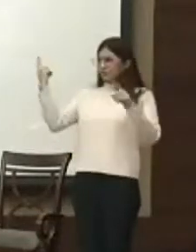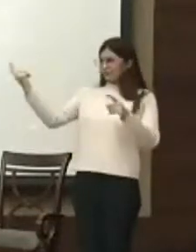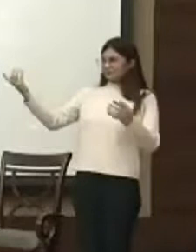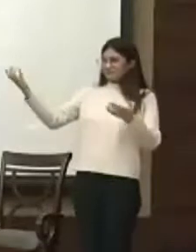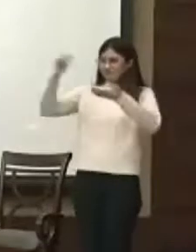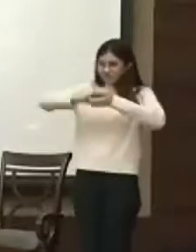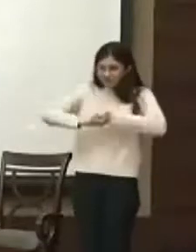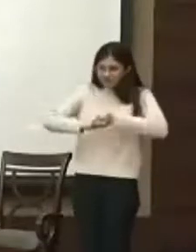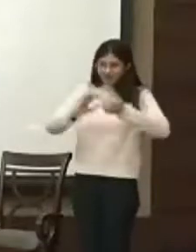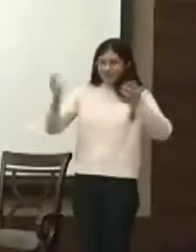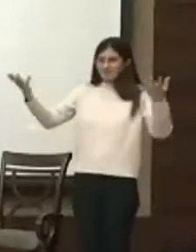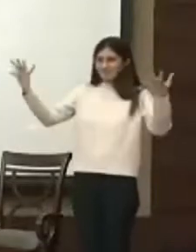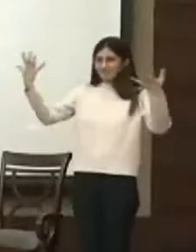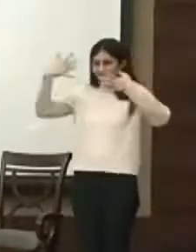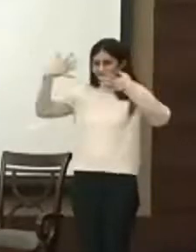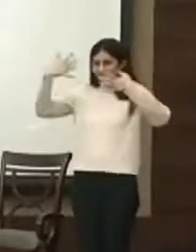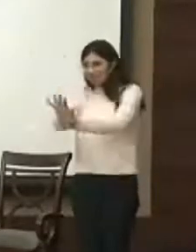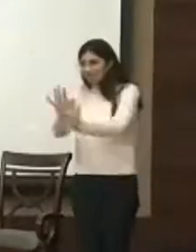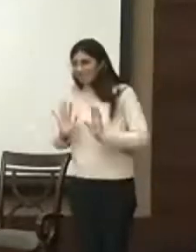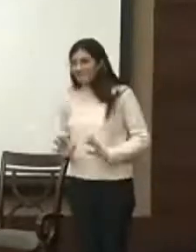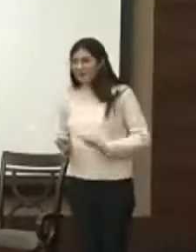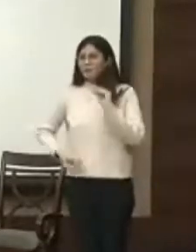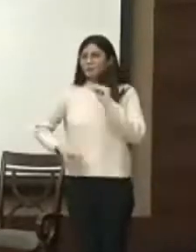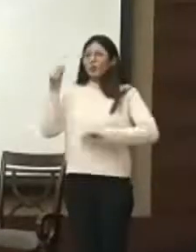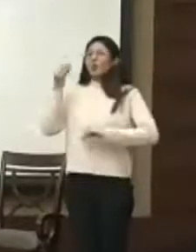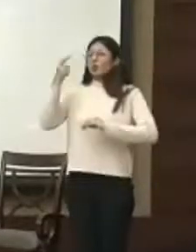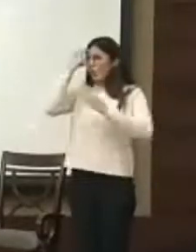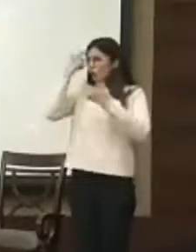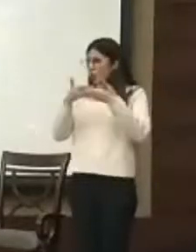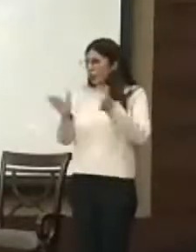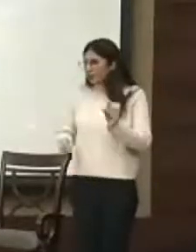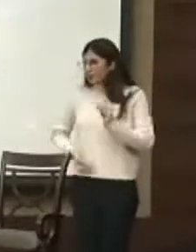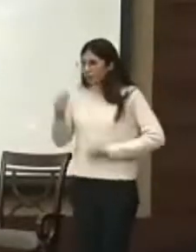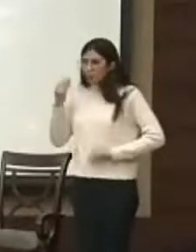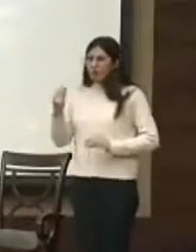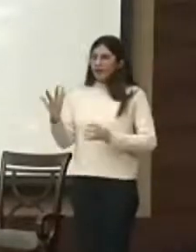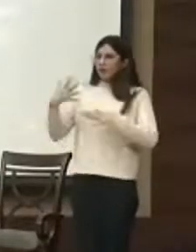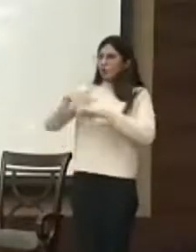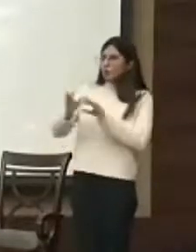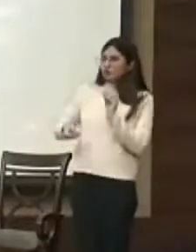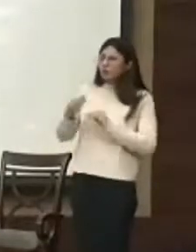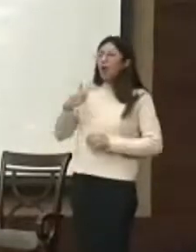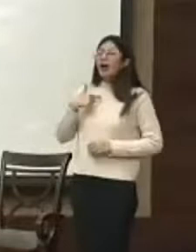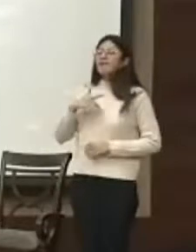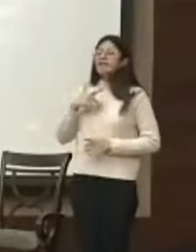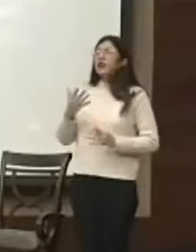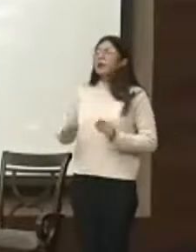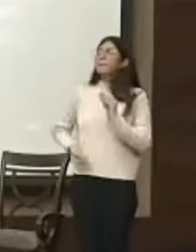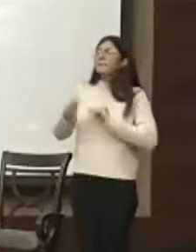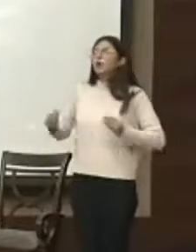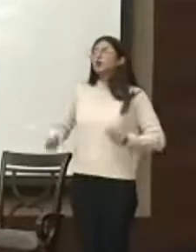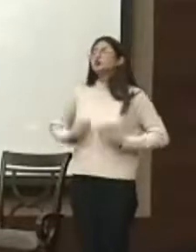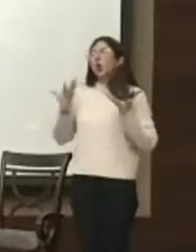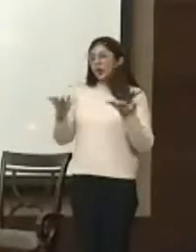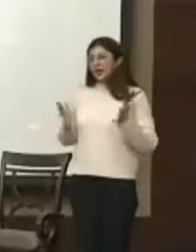And then, there are these core principles of equity and openness and inclusiveness and joy. I think